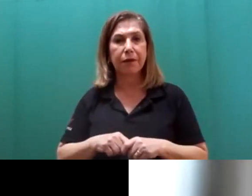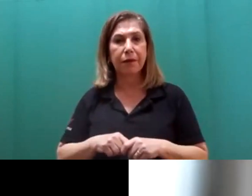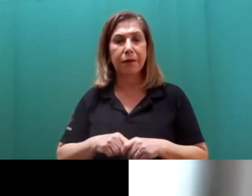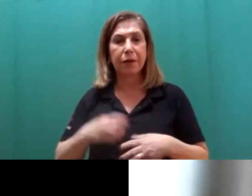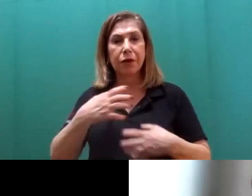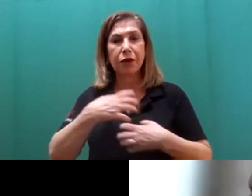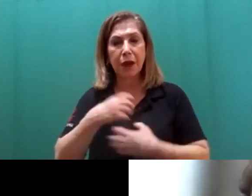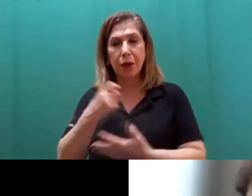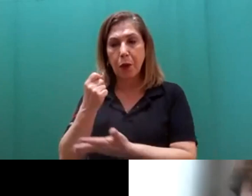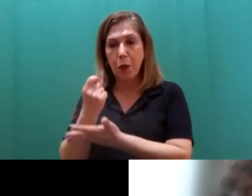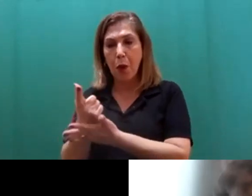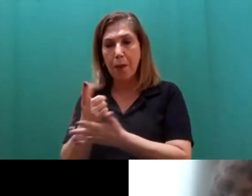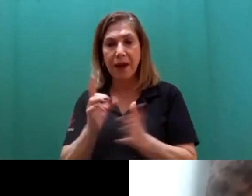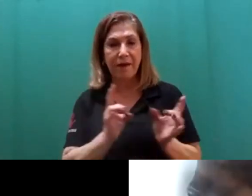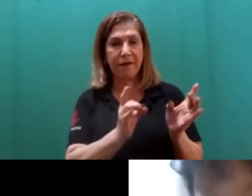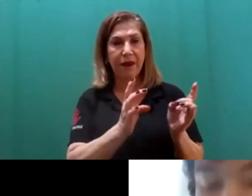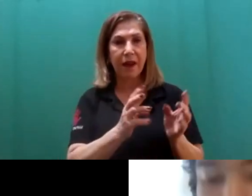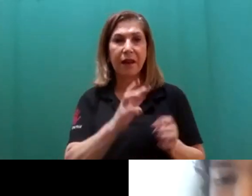the food with the requirements that